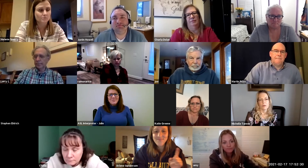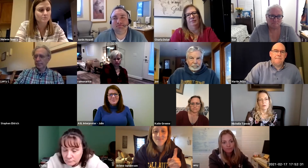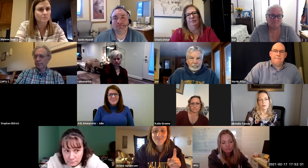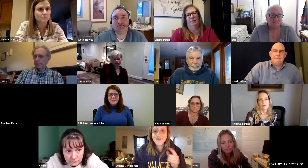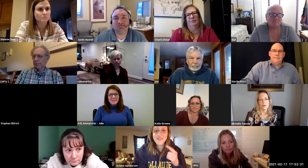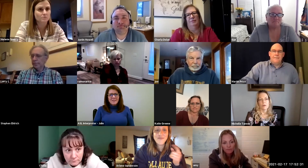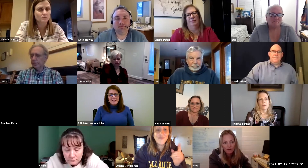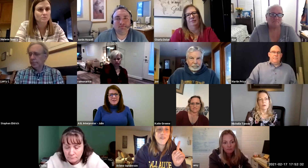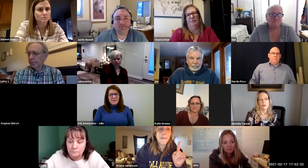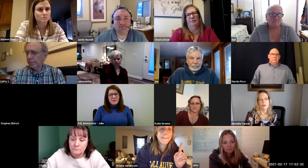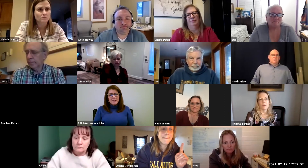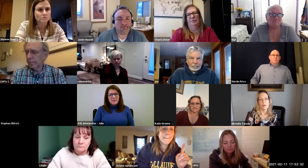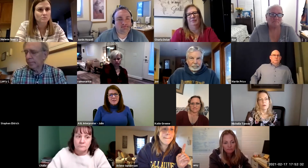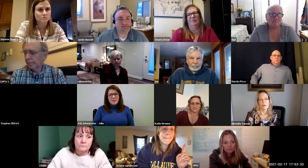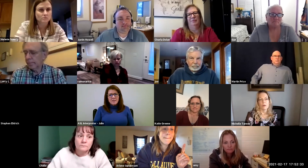Hello.